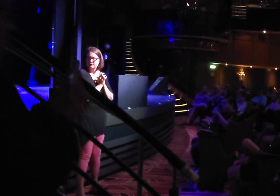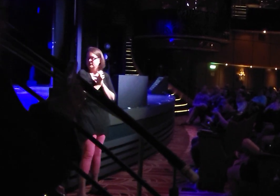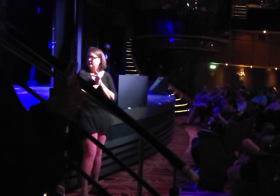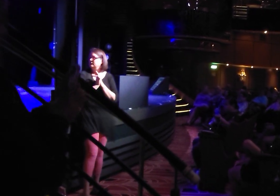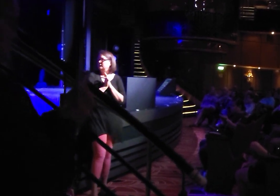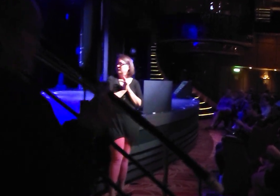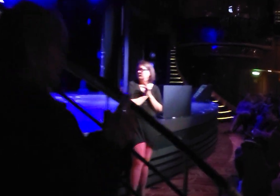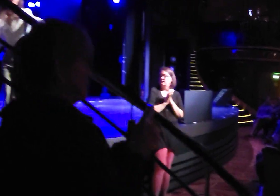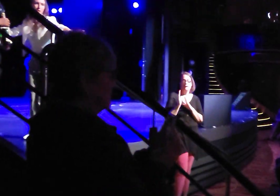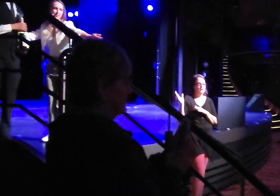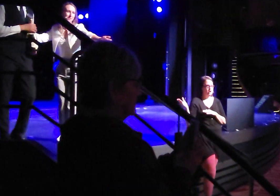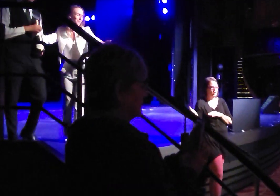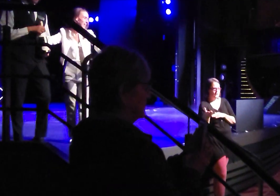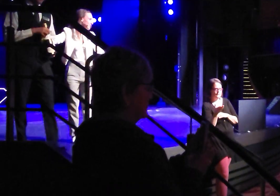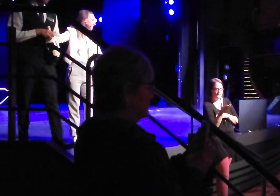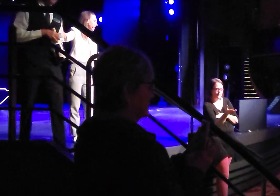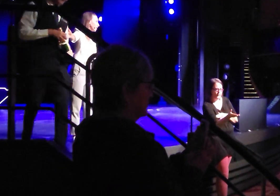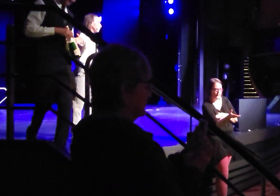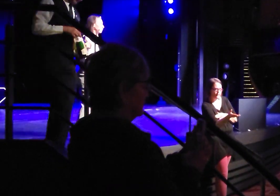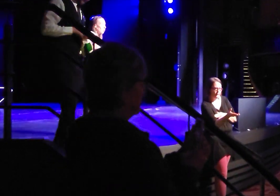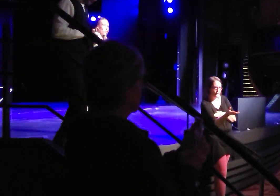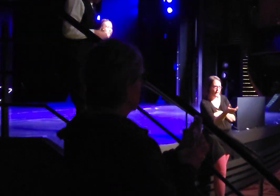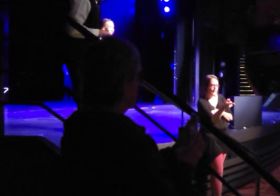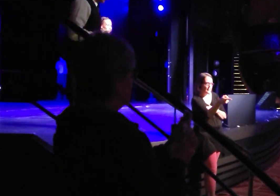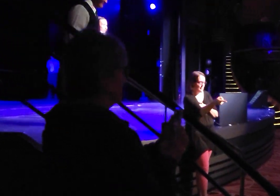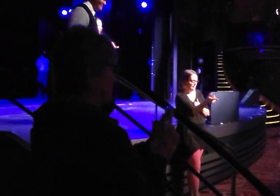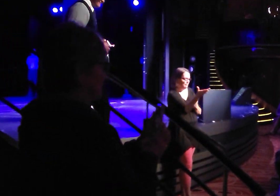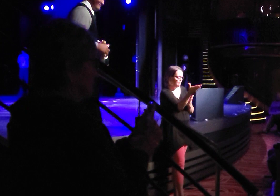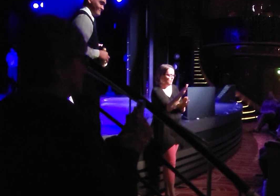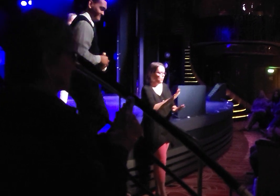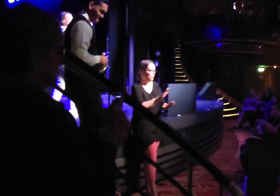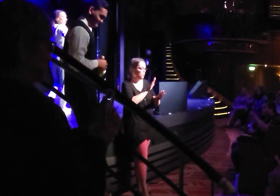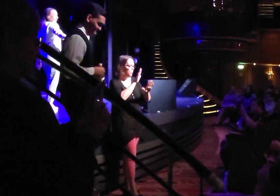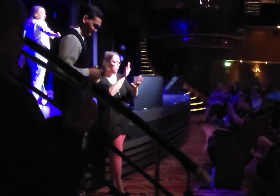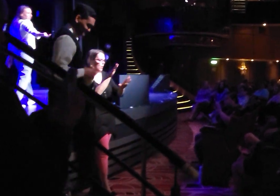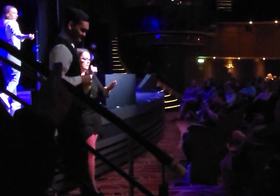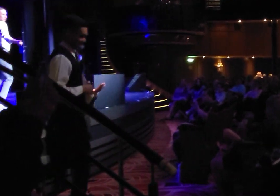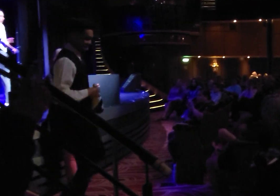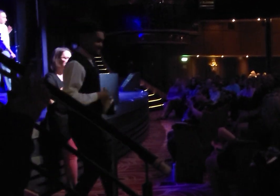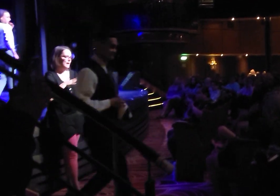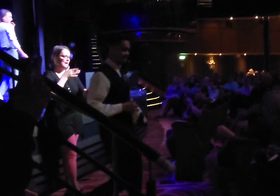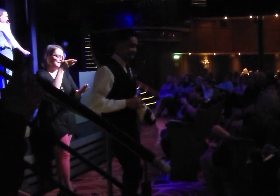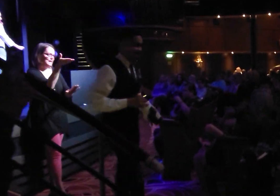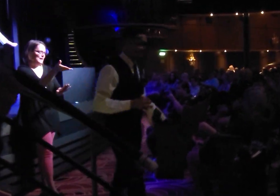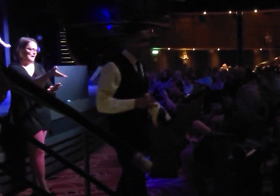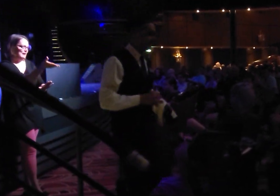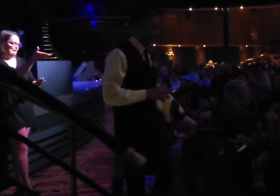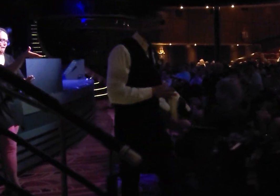Just in here, a wonderful lady here, Flora Gonzalez. I have no idea